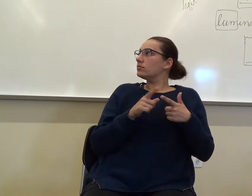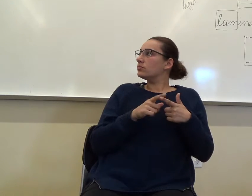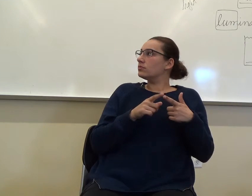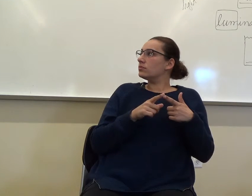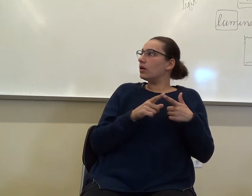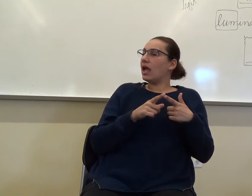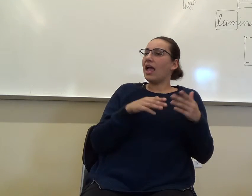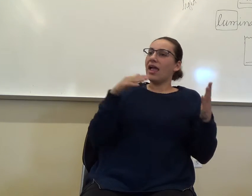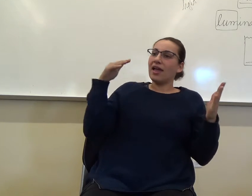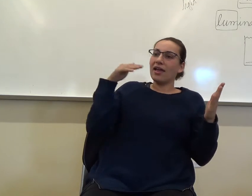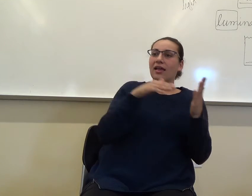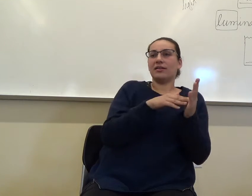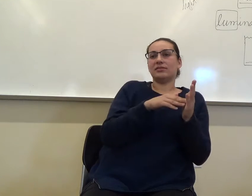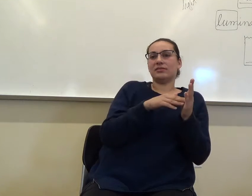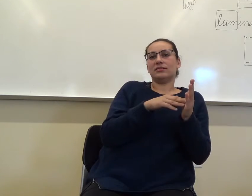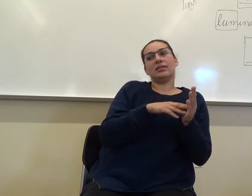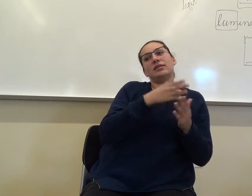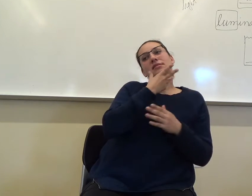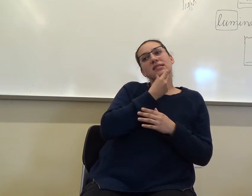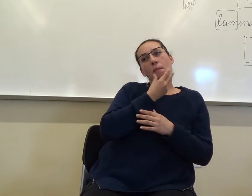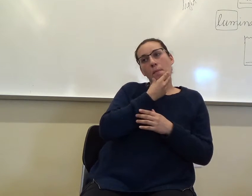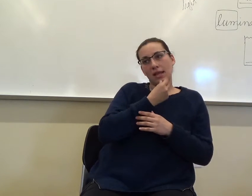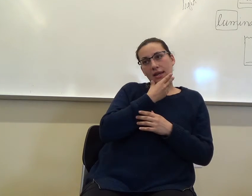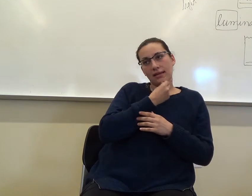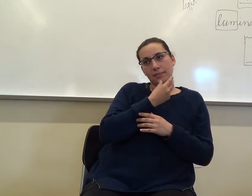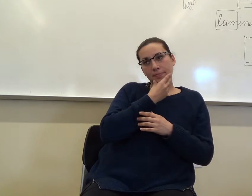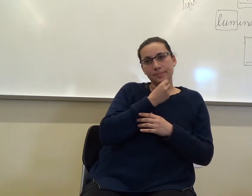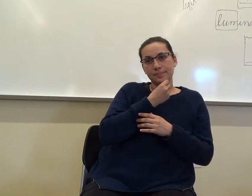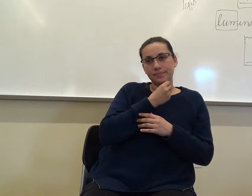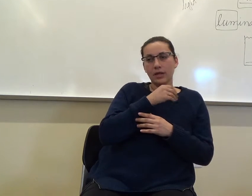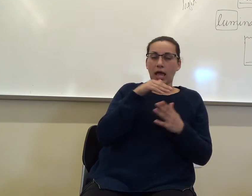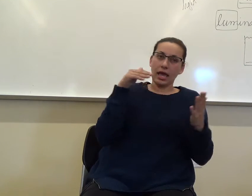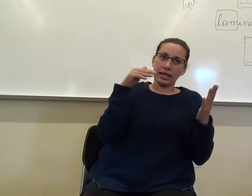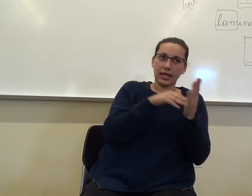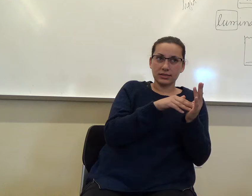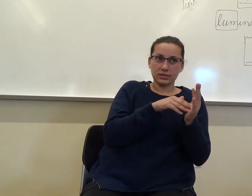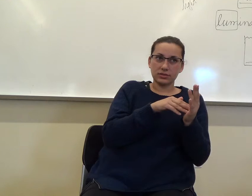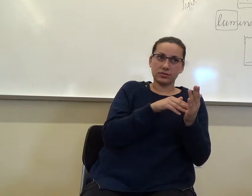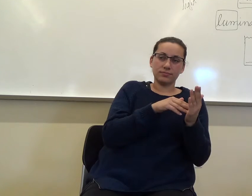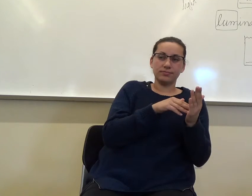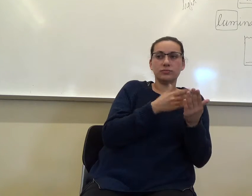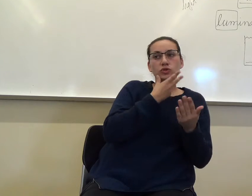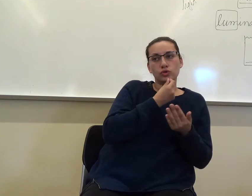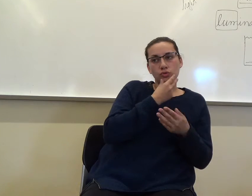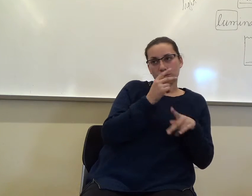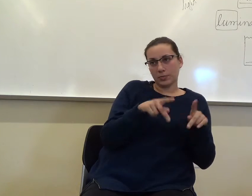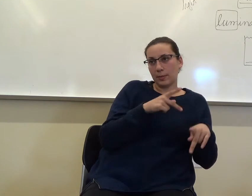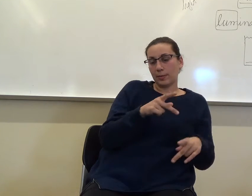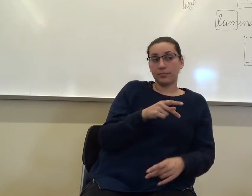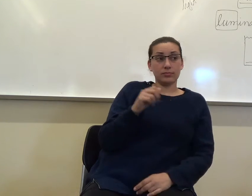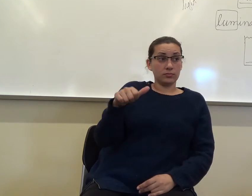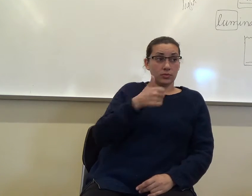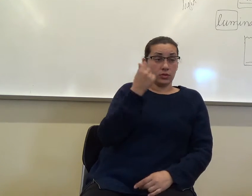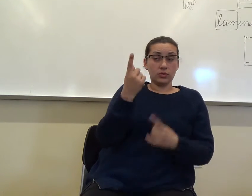and anti-Semitic. Being against whom? Okay, are there any other questions on the vocabulary?